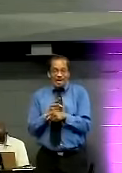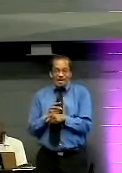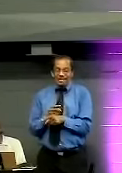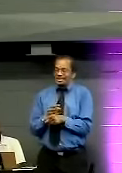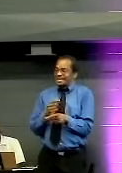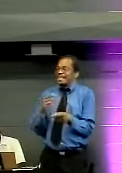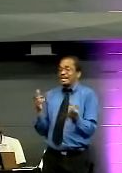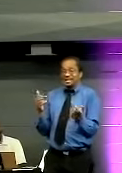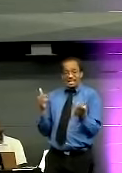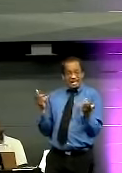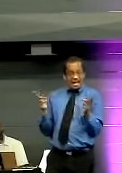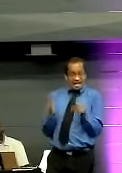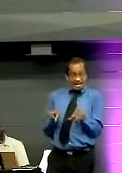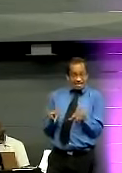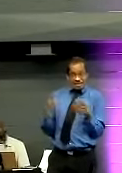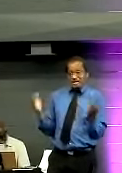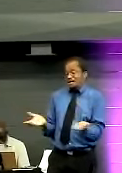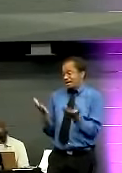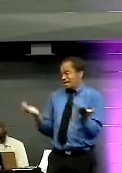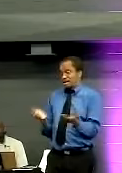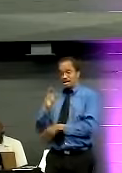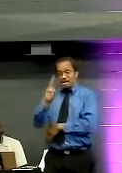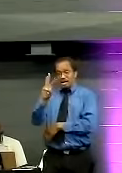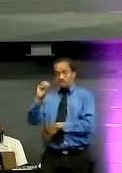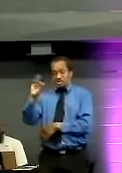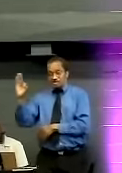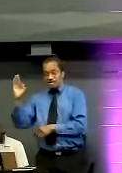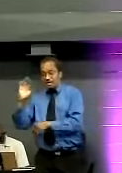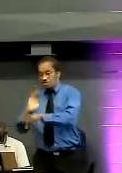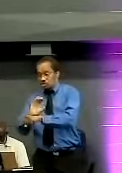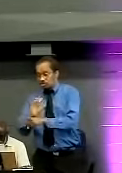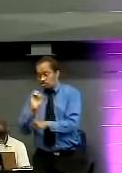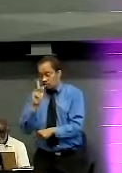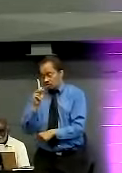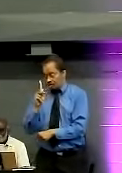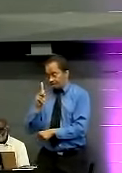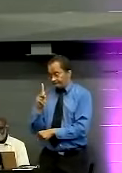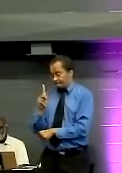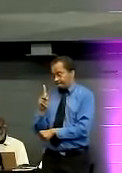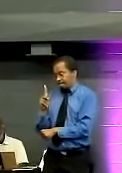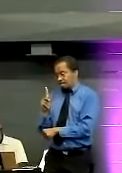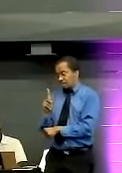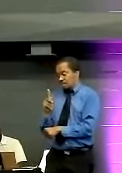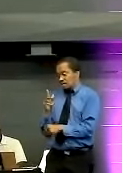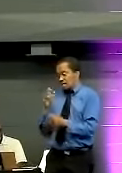things can happen at the Word of Faith Church. All right, all right.